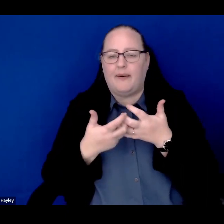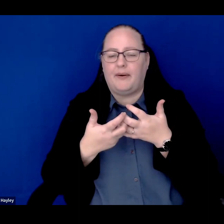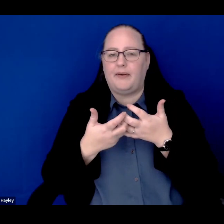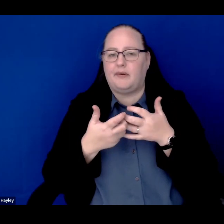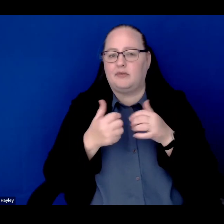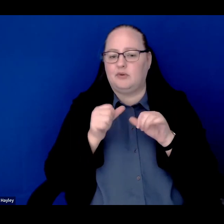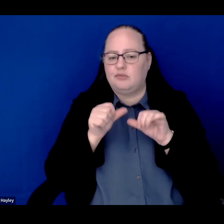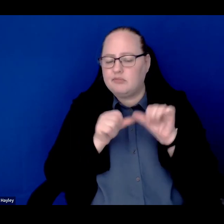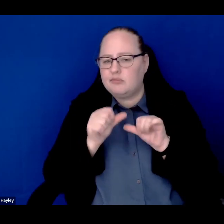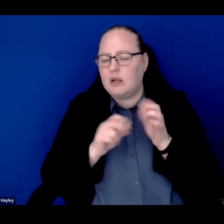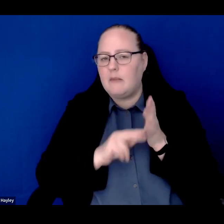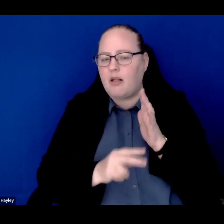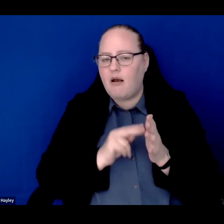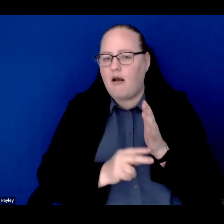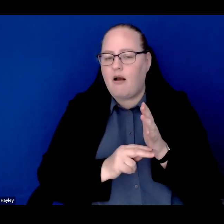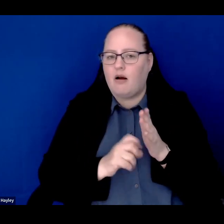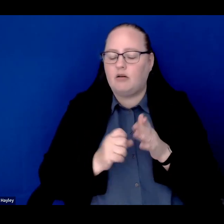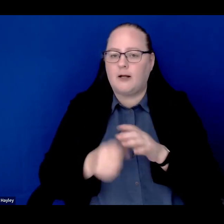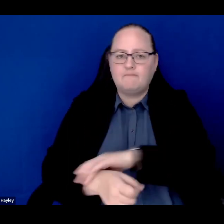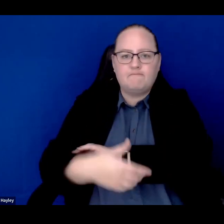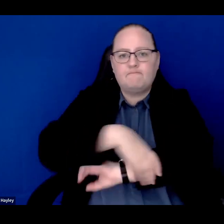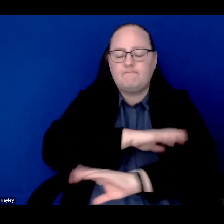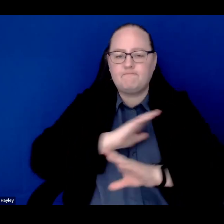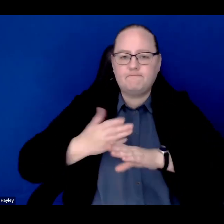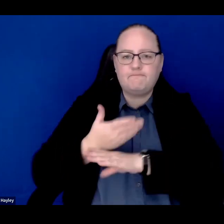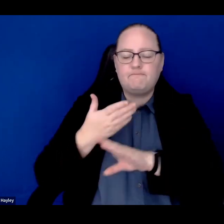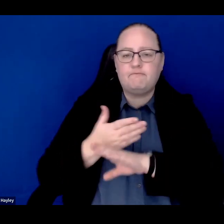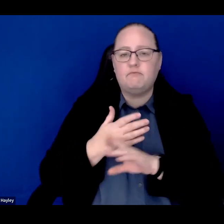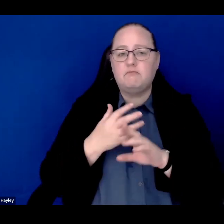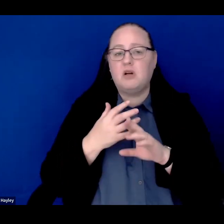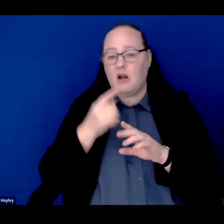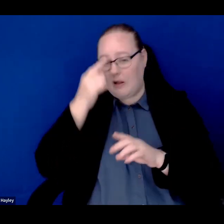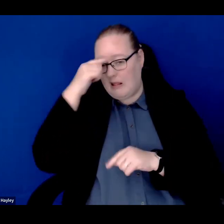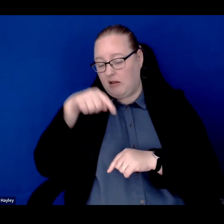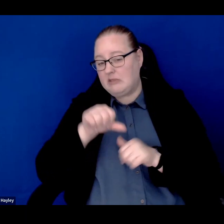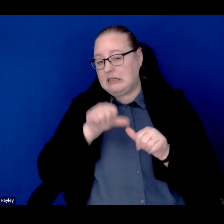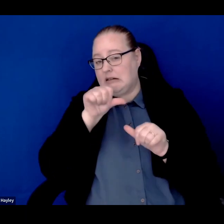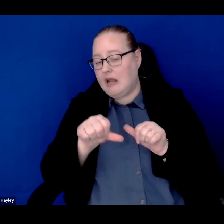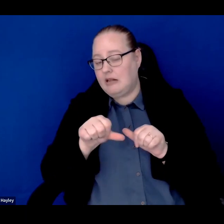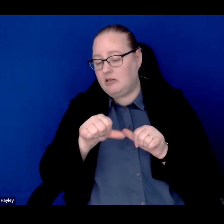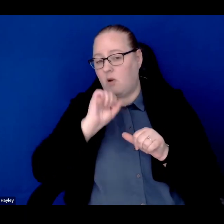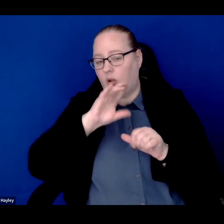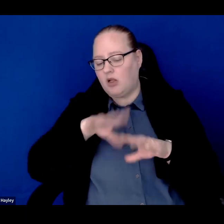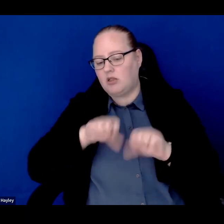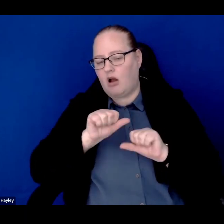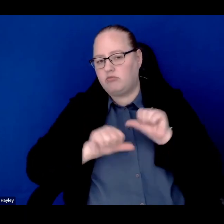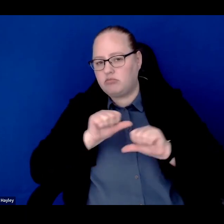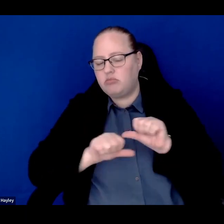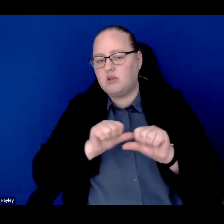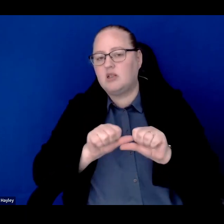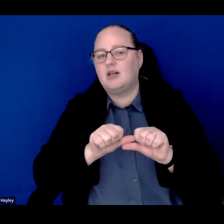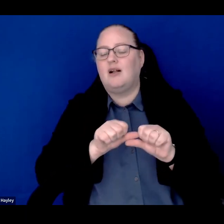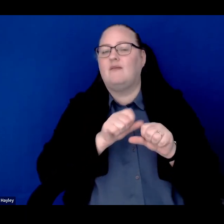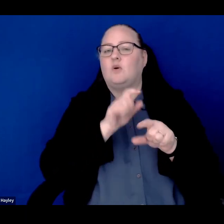step. I do hope from actors starting to use the donut and realizing that, yeah, after that, a certain diet will be